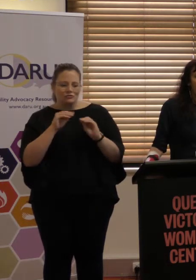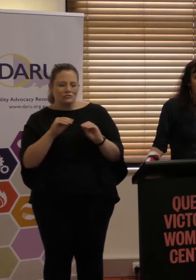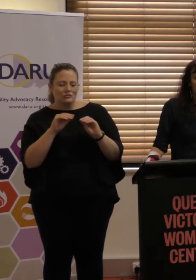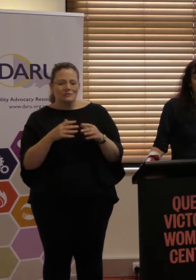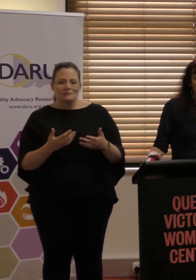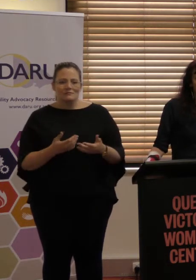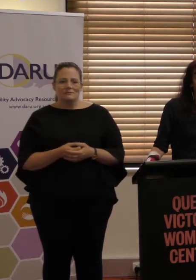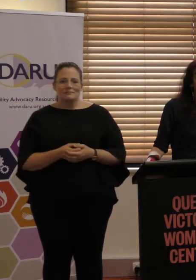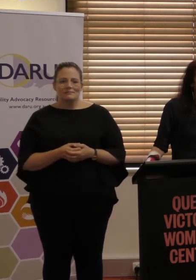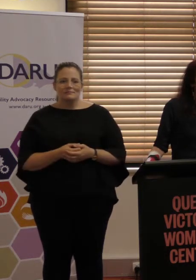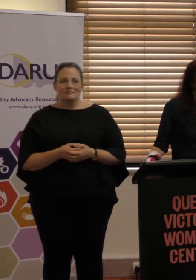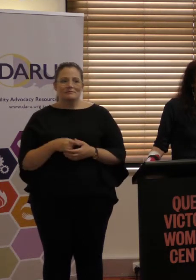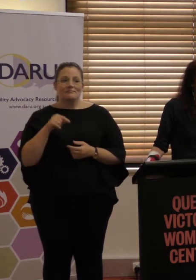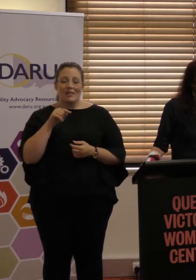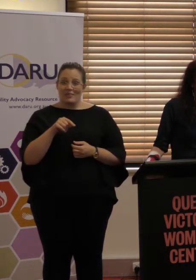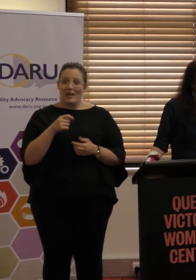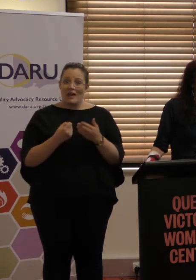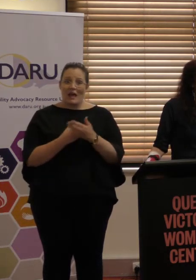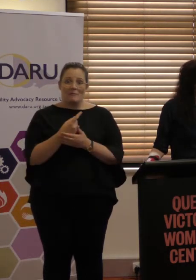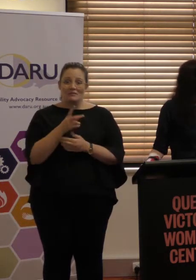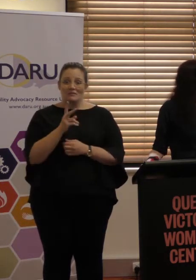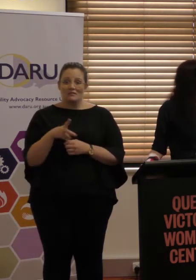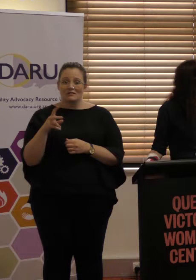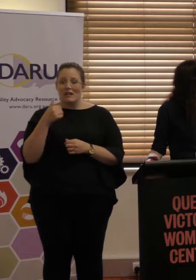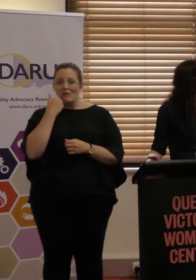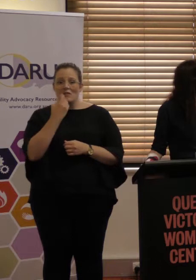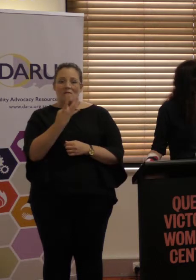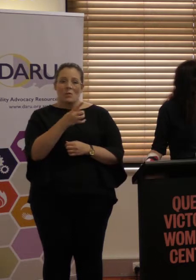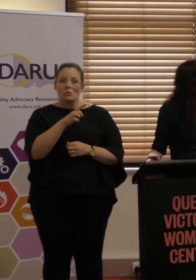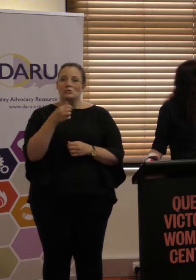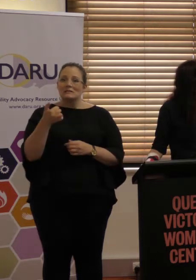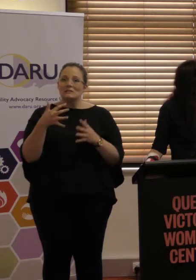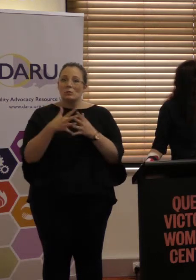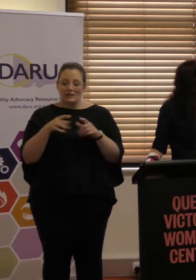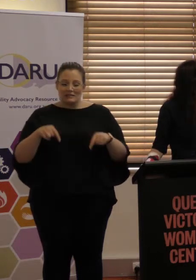that happens every 4 to 6 weeks in Victoria.